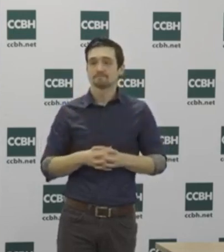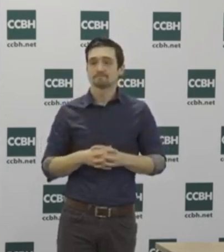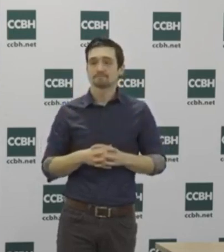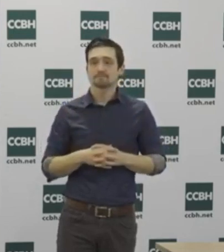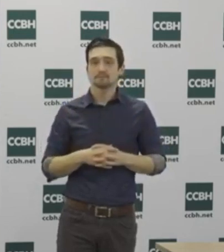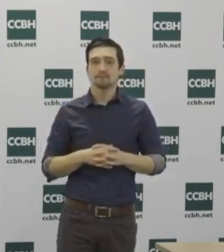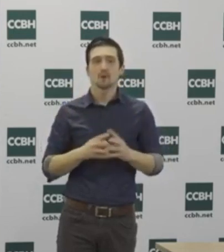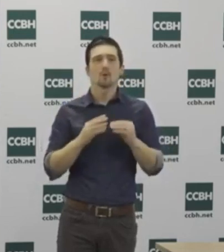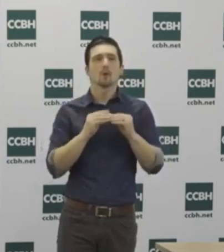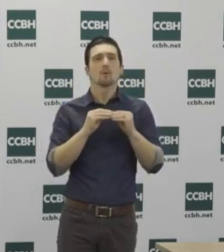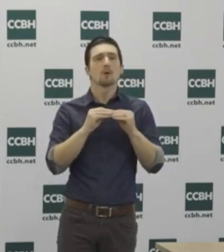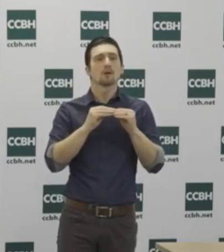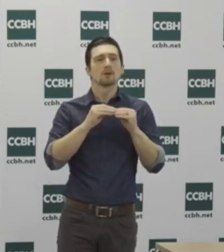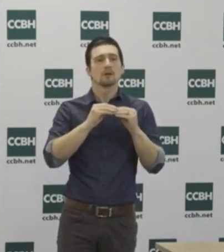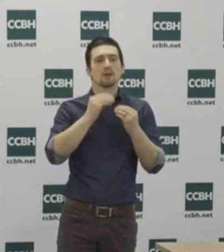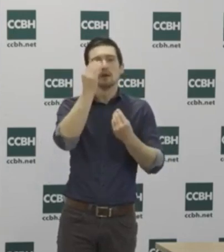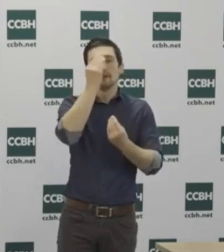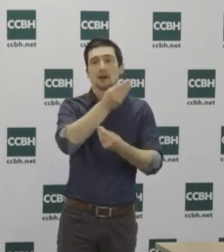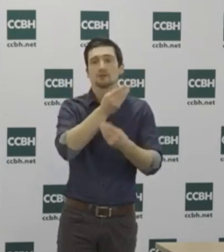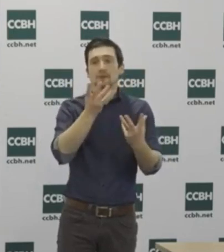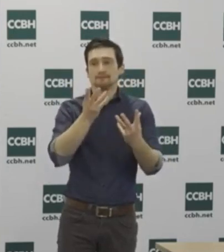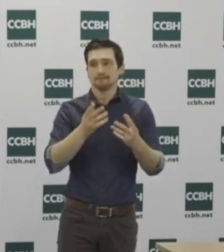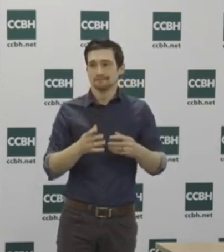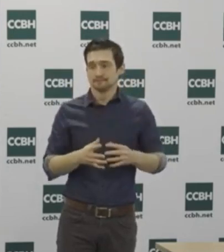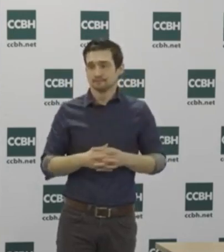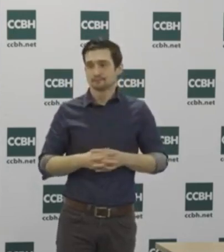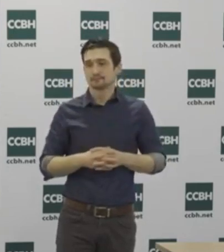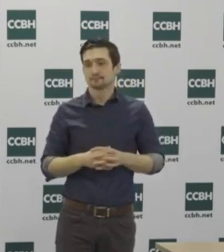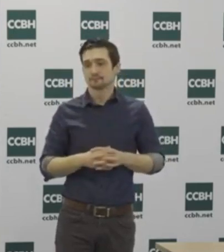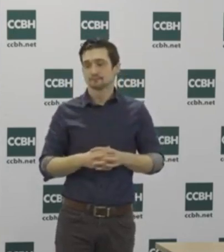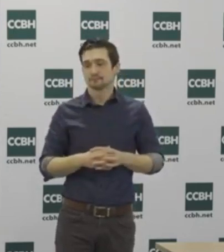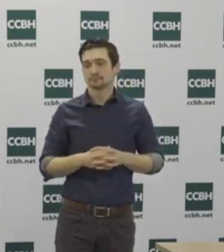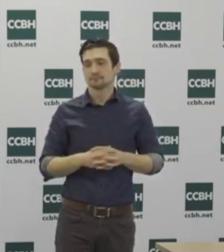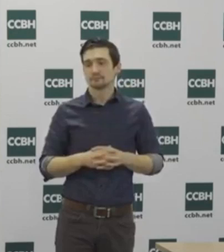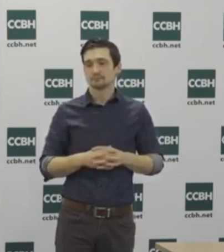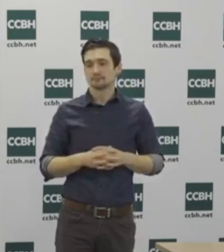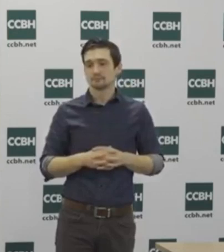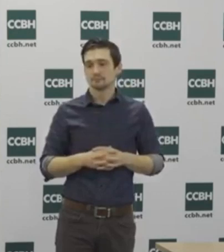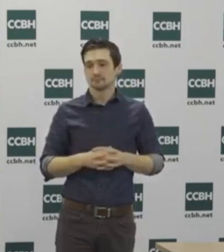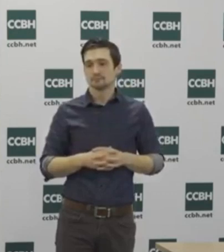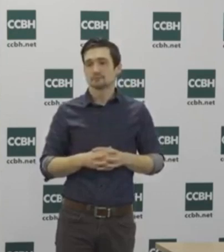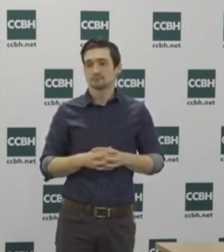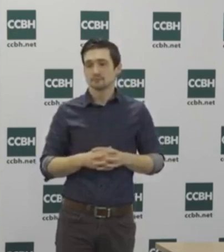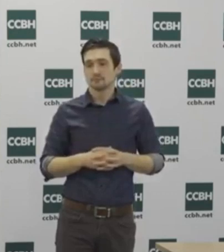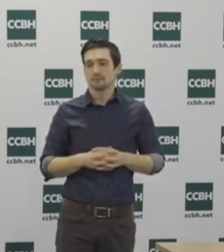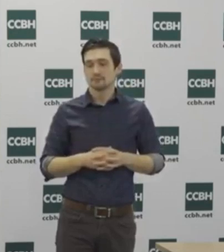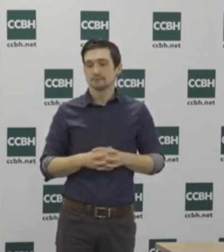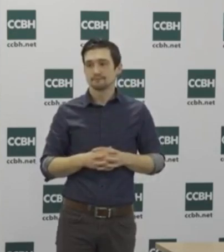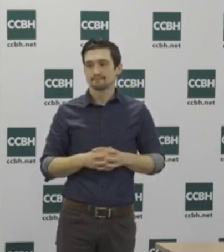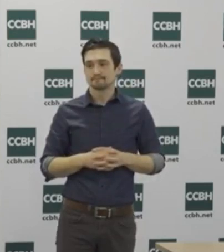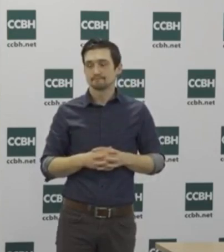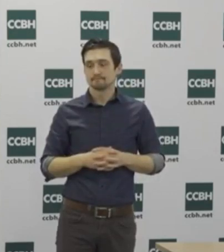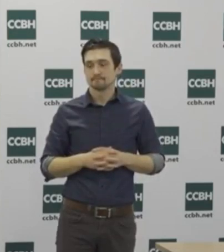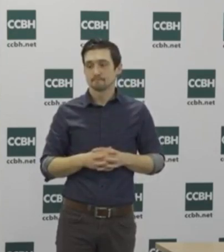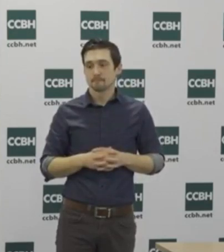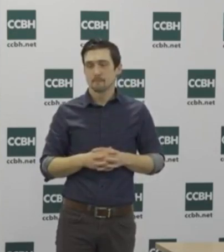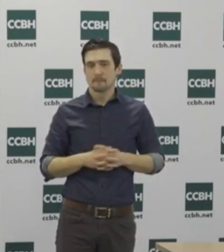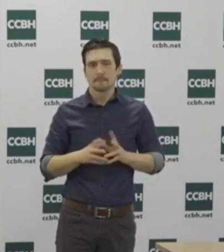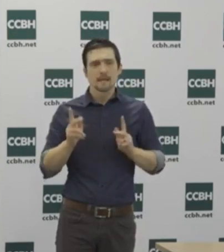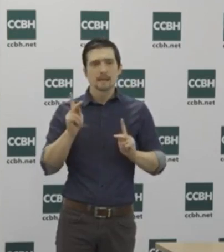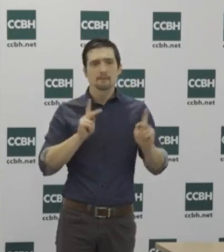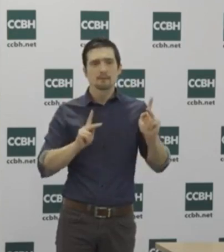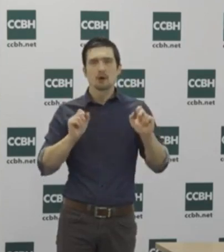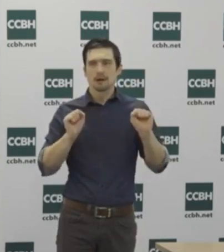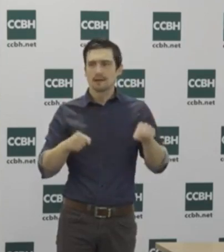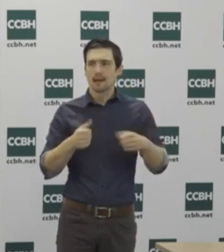One other announcement that I want to let people know: there are very meaningful ways in which people can help others